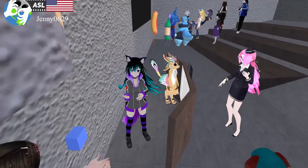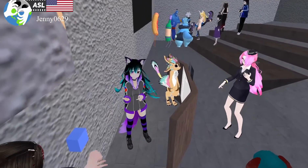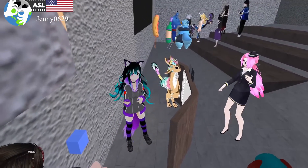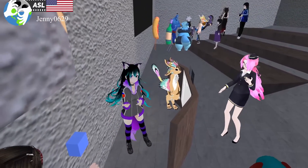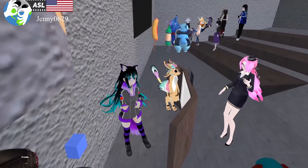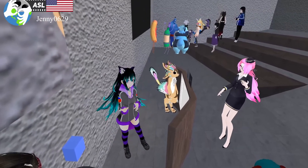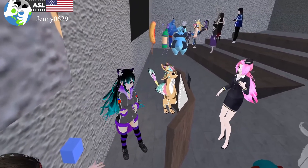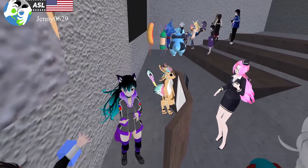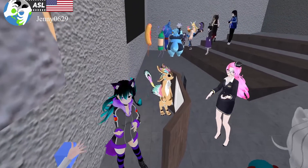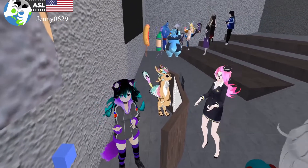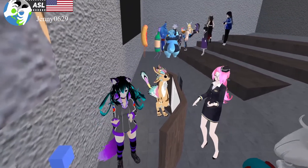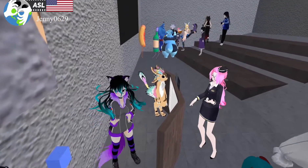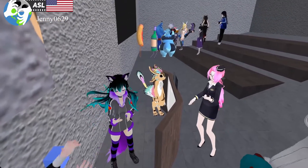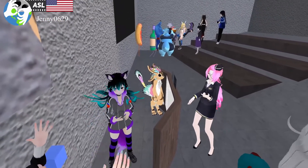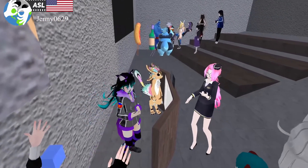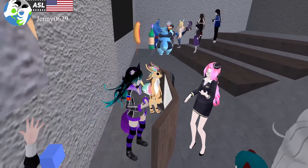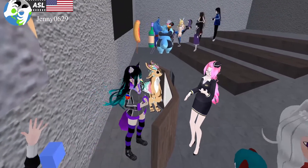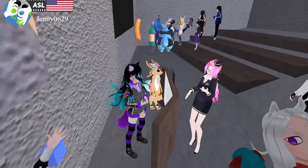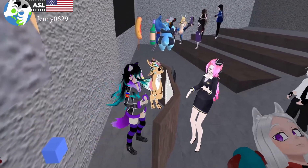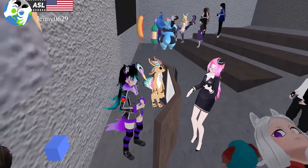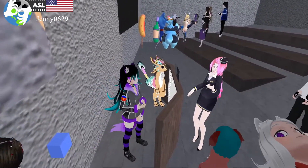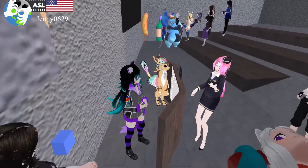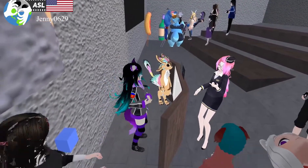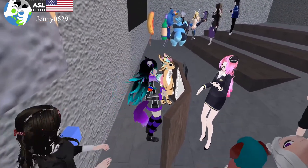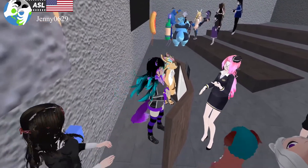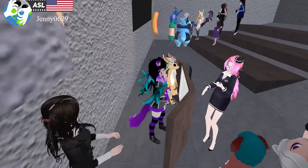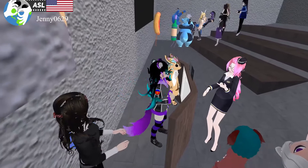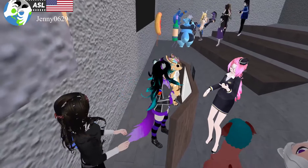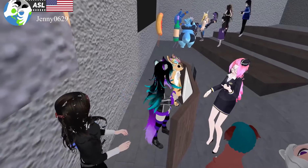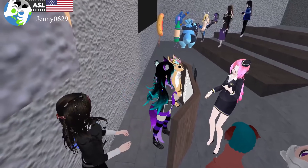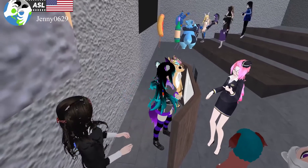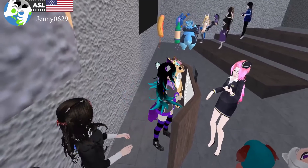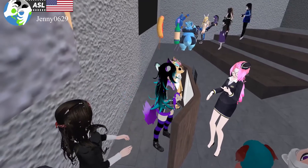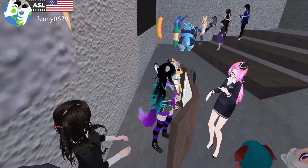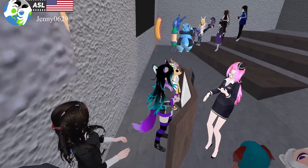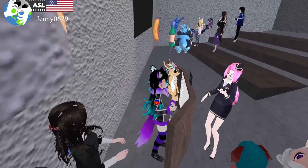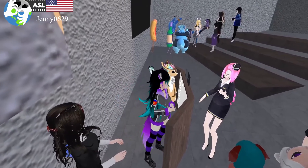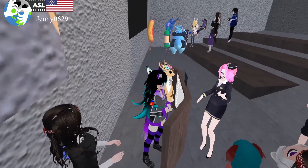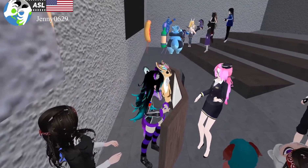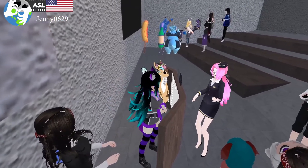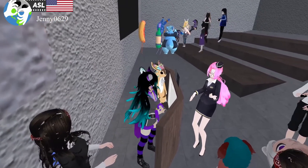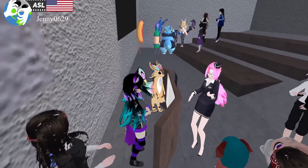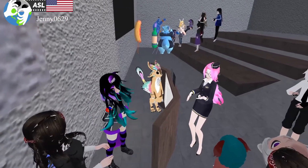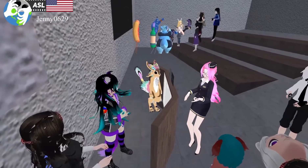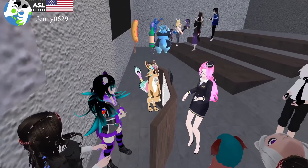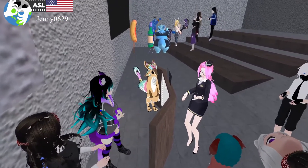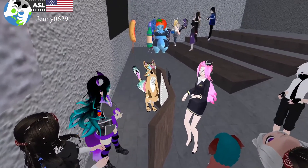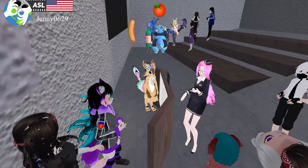Or if anybody you really feel want to. confident? If you really want to use classifiers, you could also explain what the cake looks like. If you